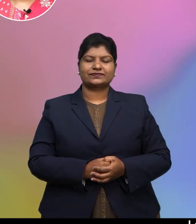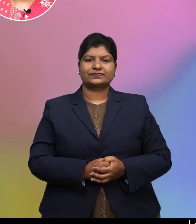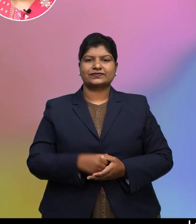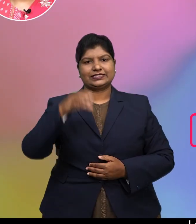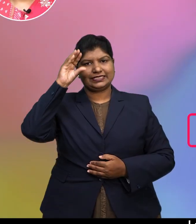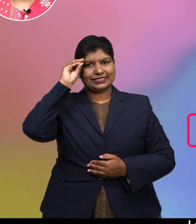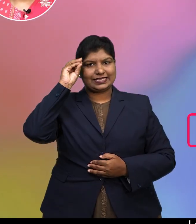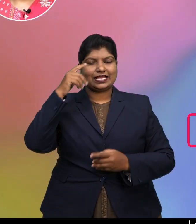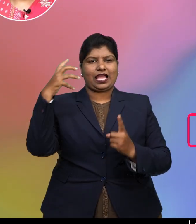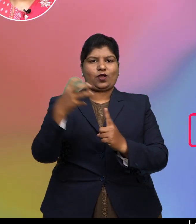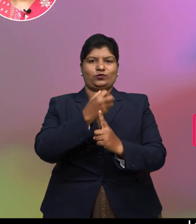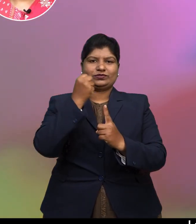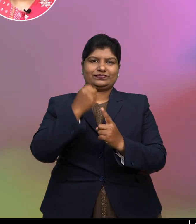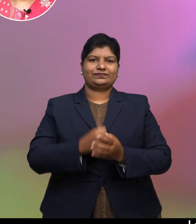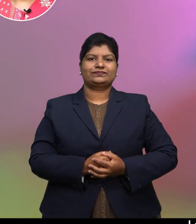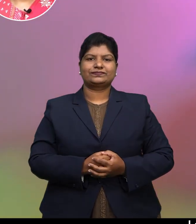Learning outcomes.